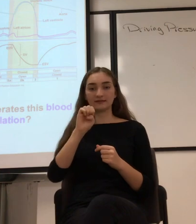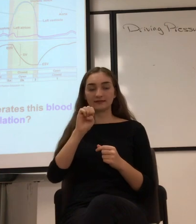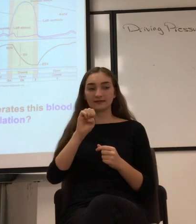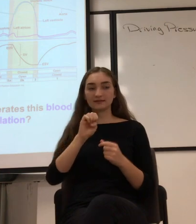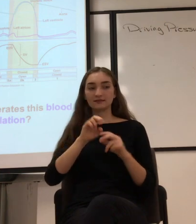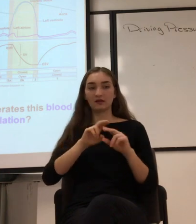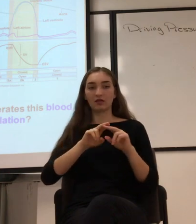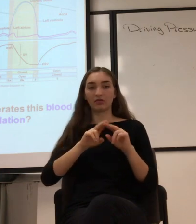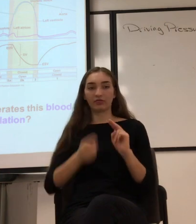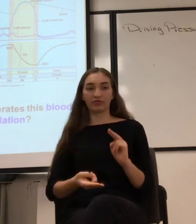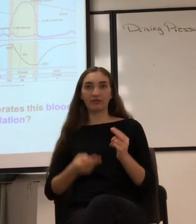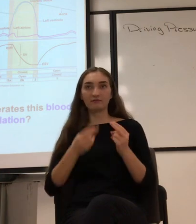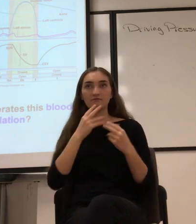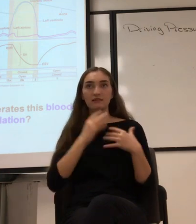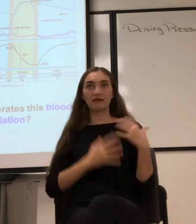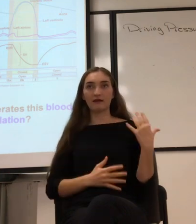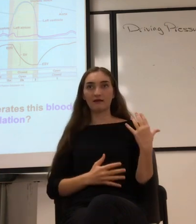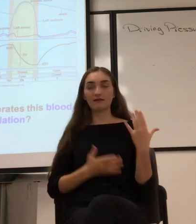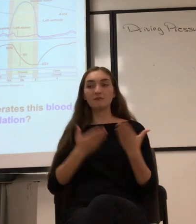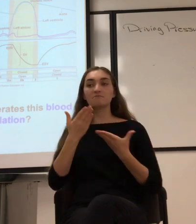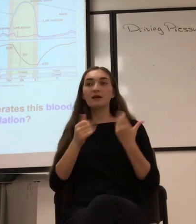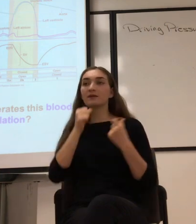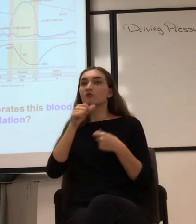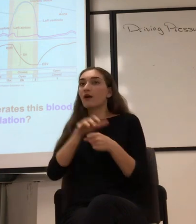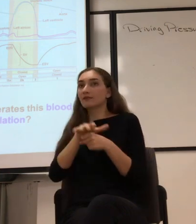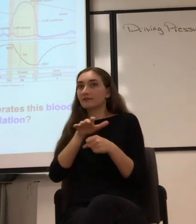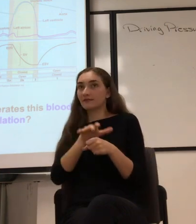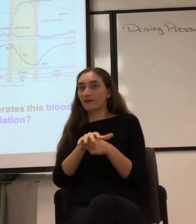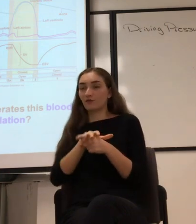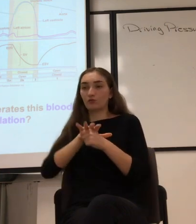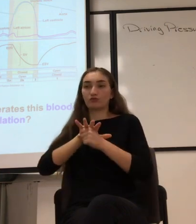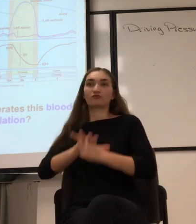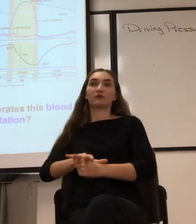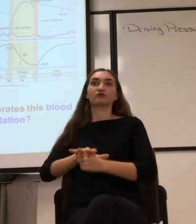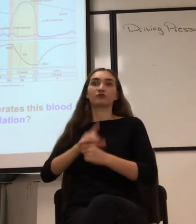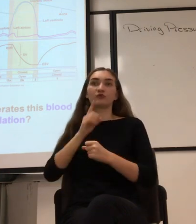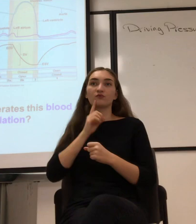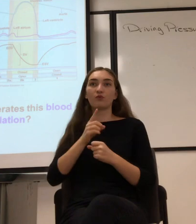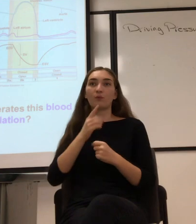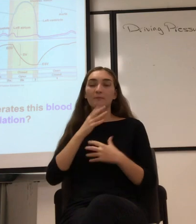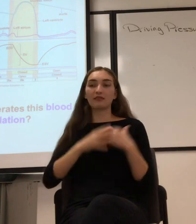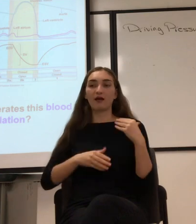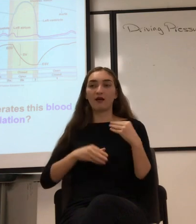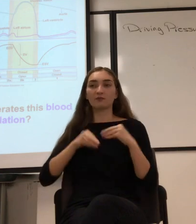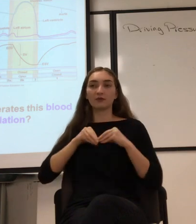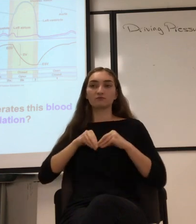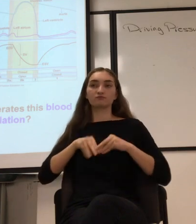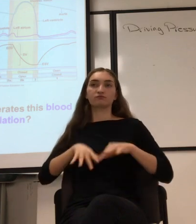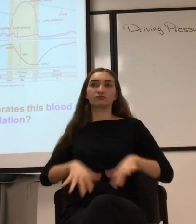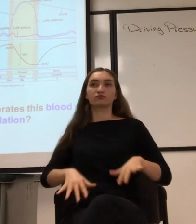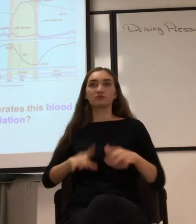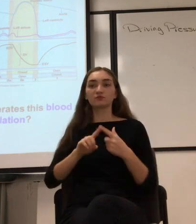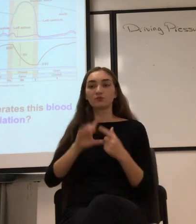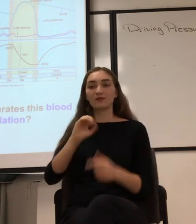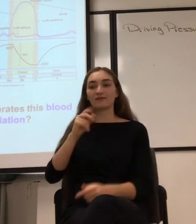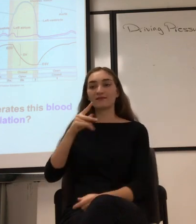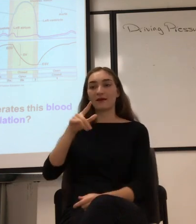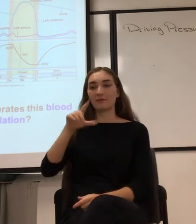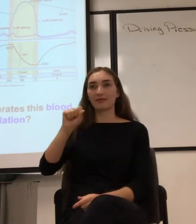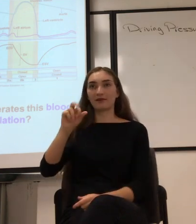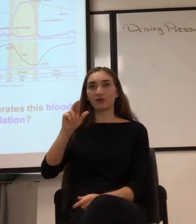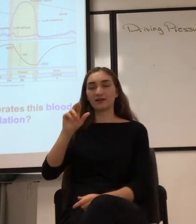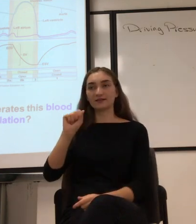and there may not be enough pressure to sustain blood flow to the capillaries. So you have to start to think that way, if you're not thinking that way